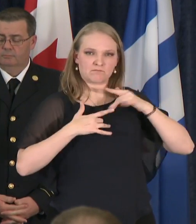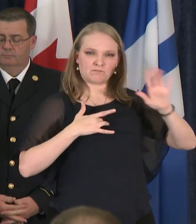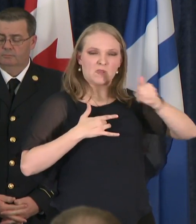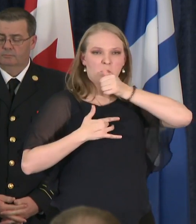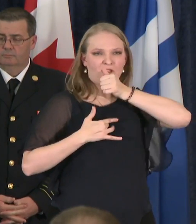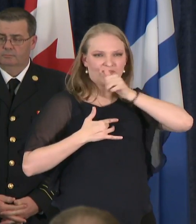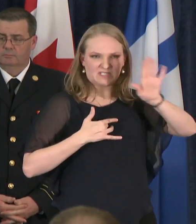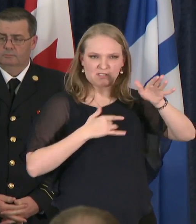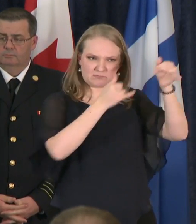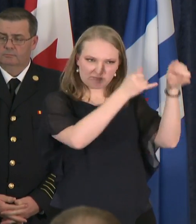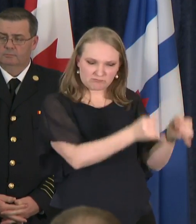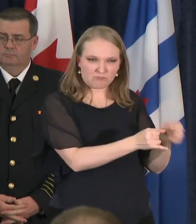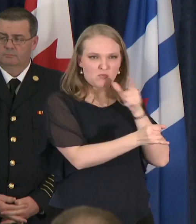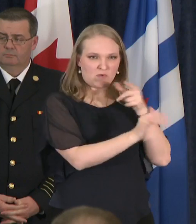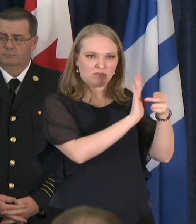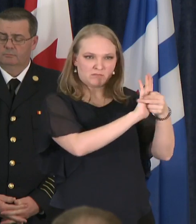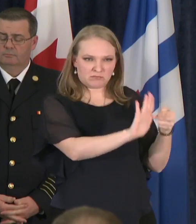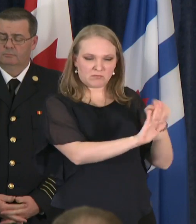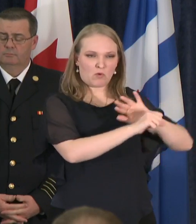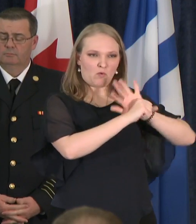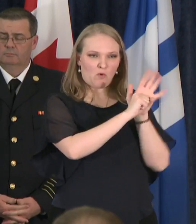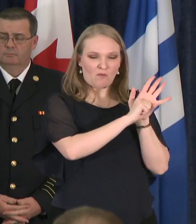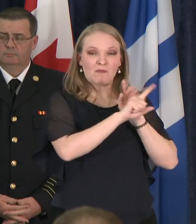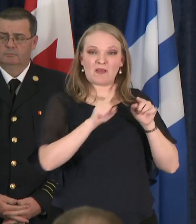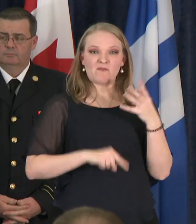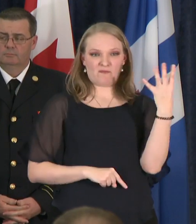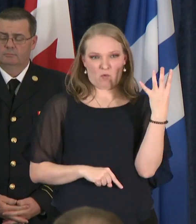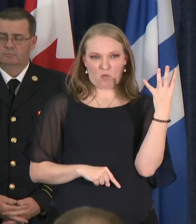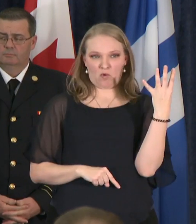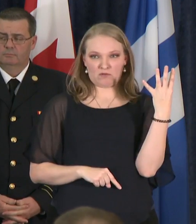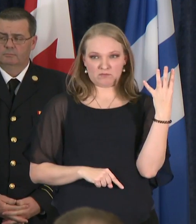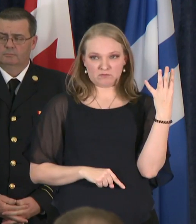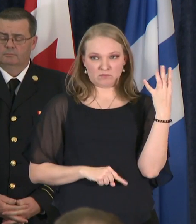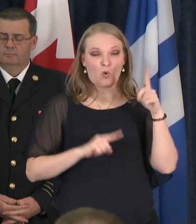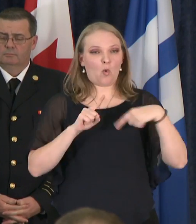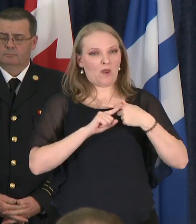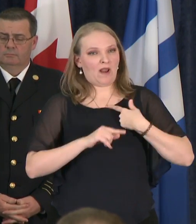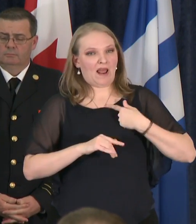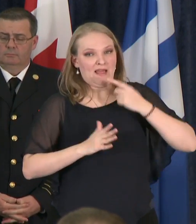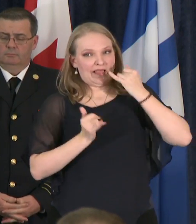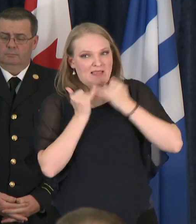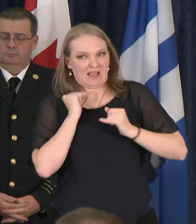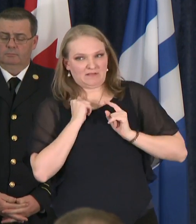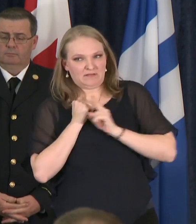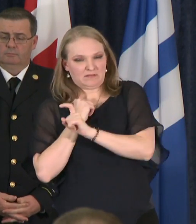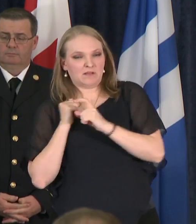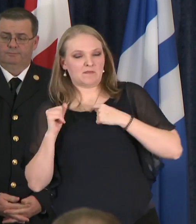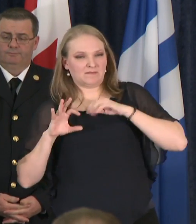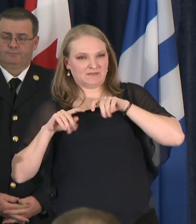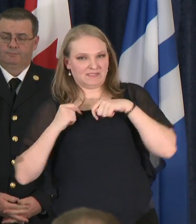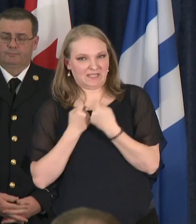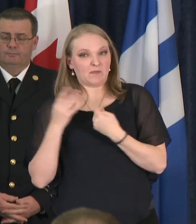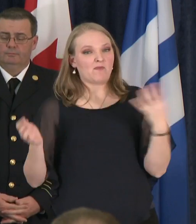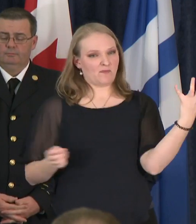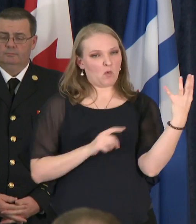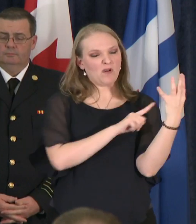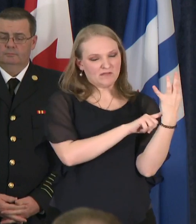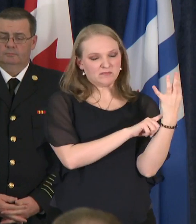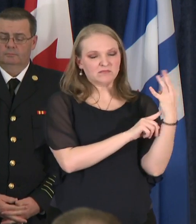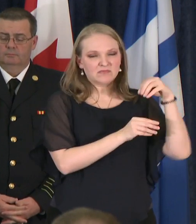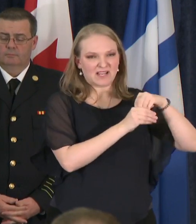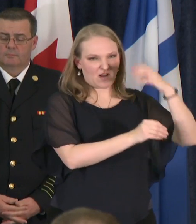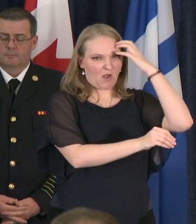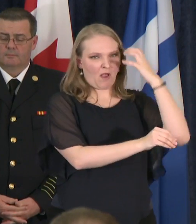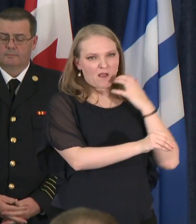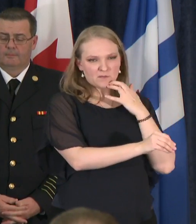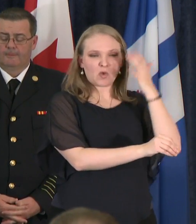privacy of those individuals, but I can say that we have 4 that, when I last checked with our team, that 4 unfortunately are hospitalized as a